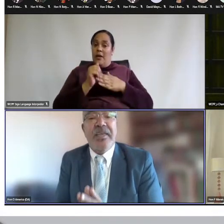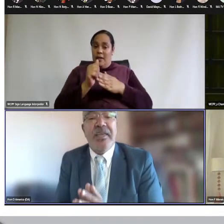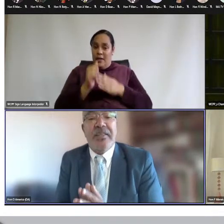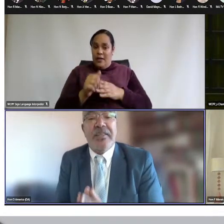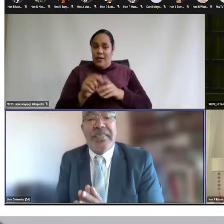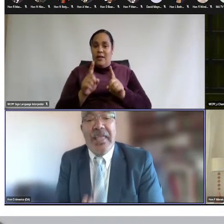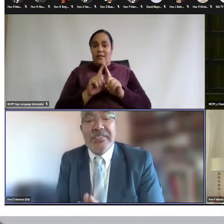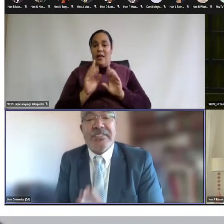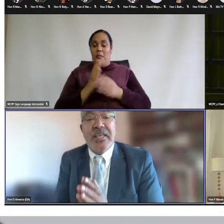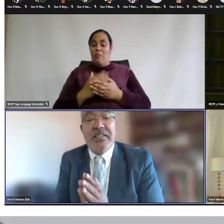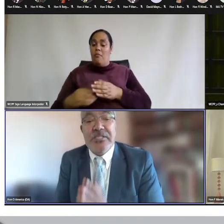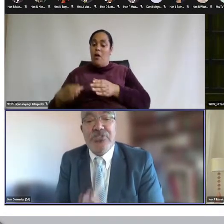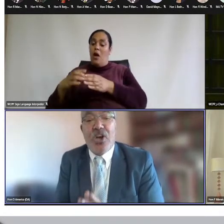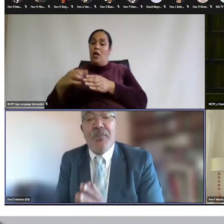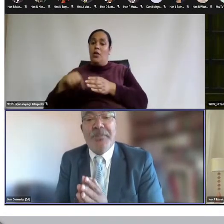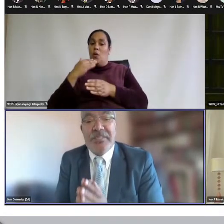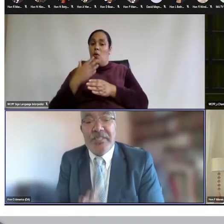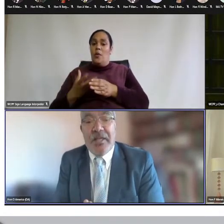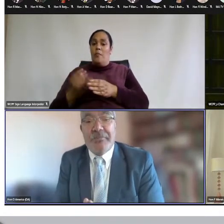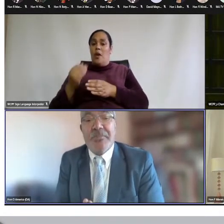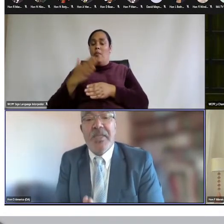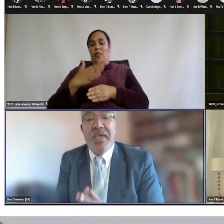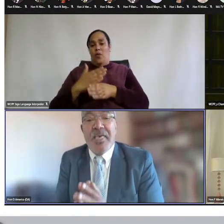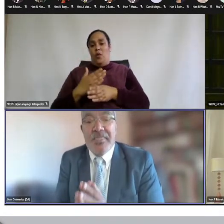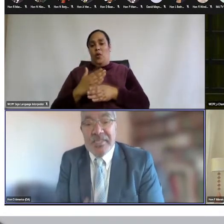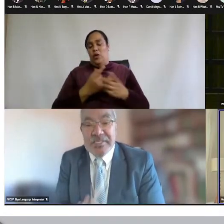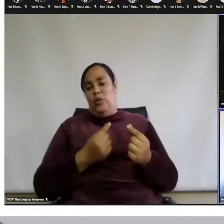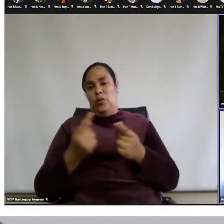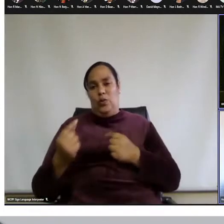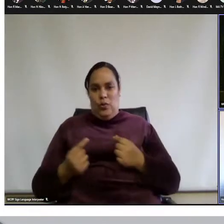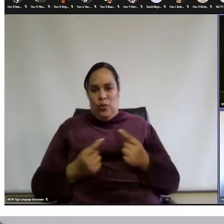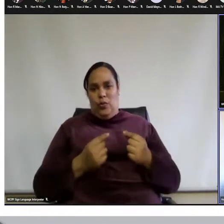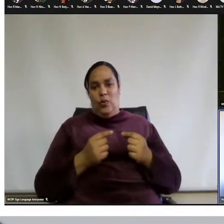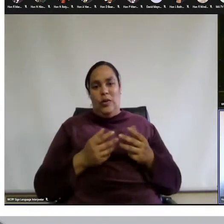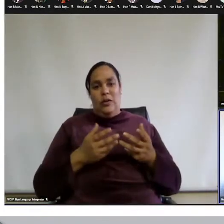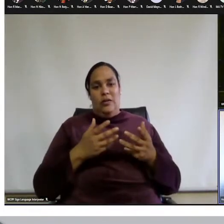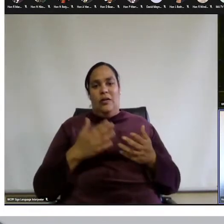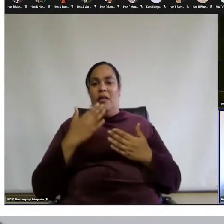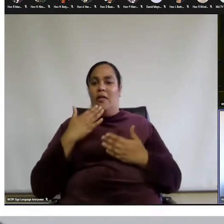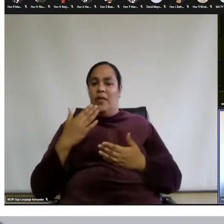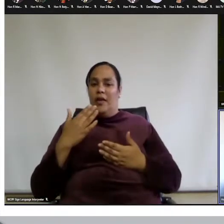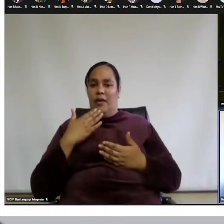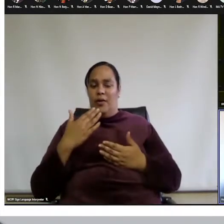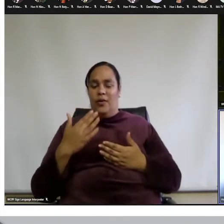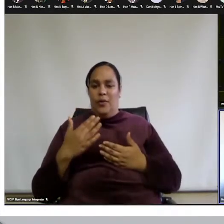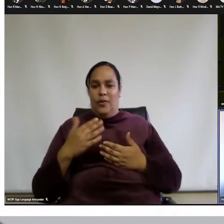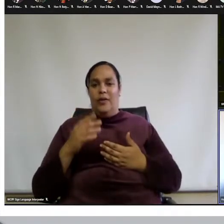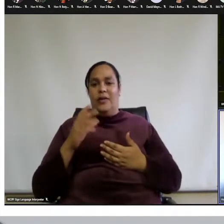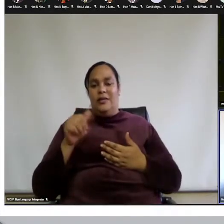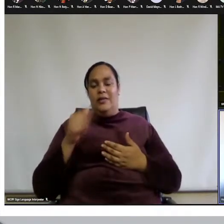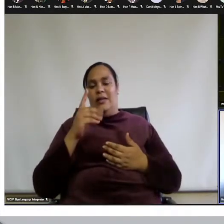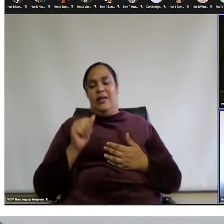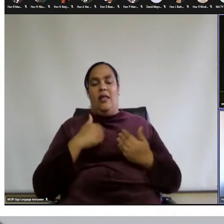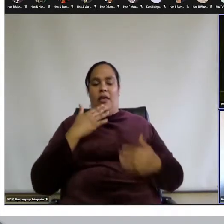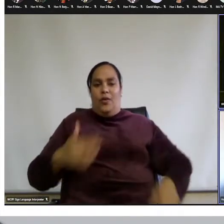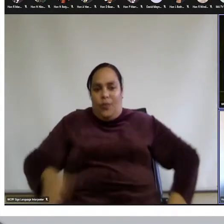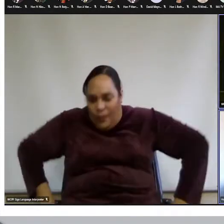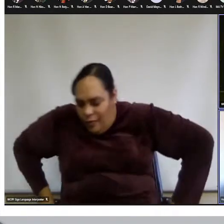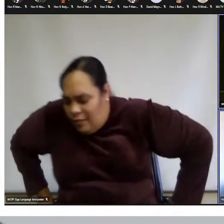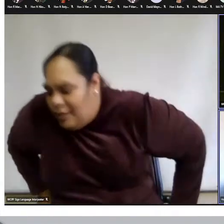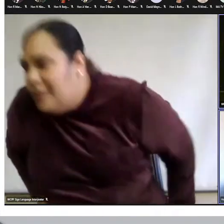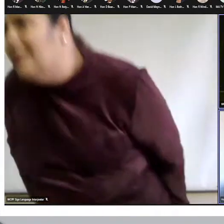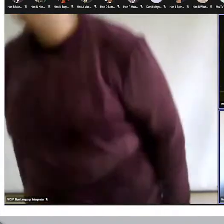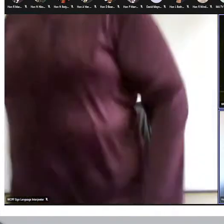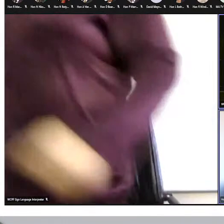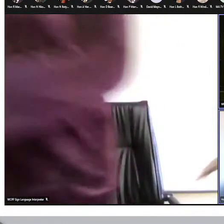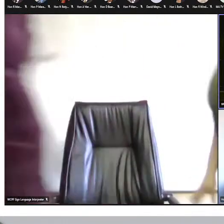party that gets the job done. This Deputy Speaker is the DA. Thank you. Thank you very